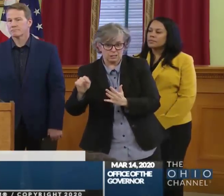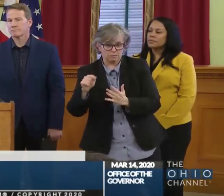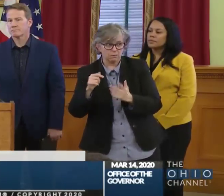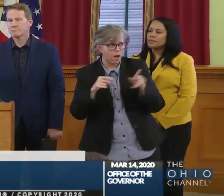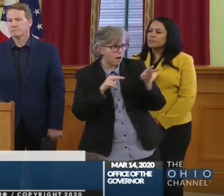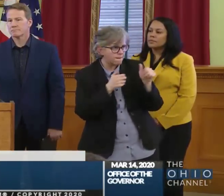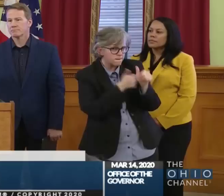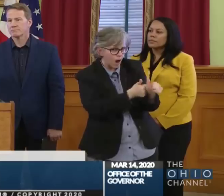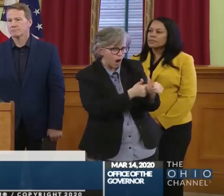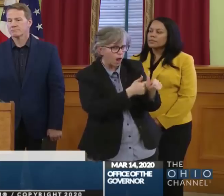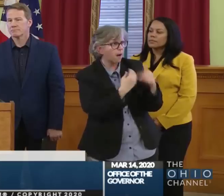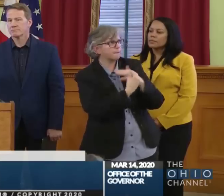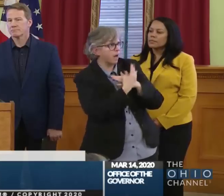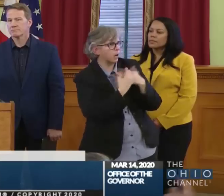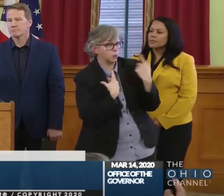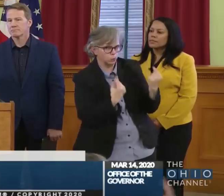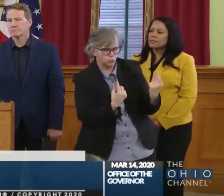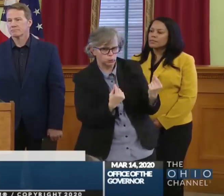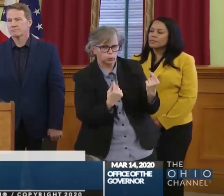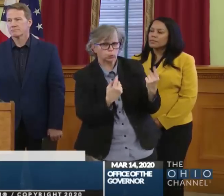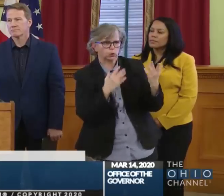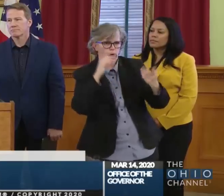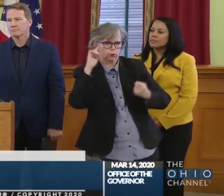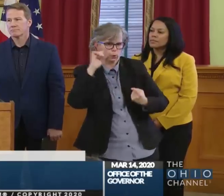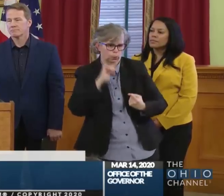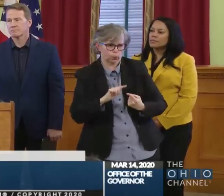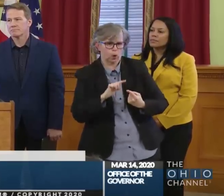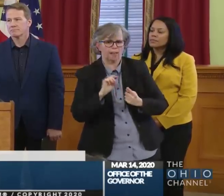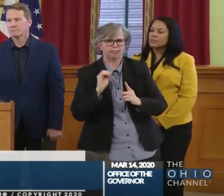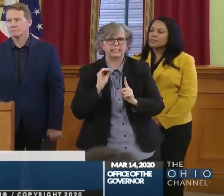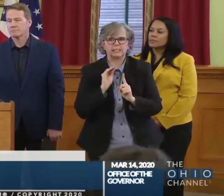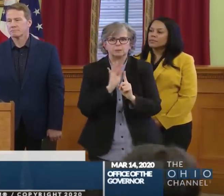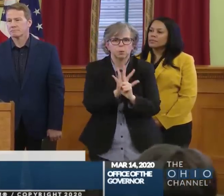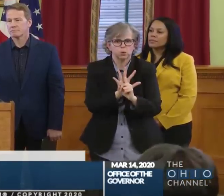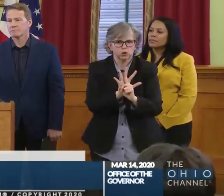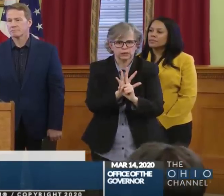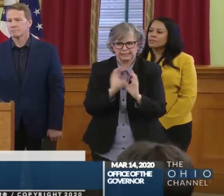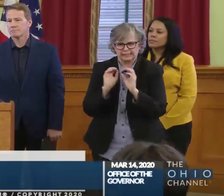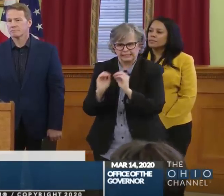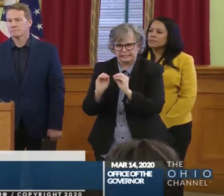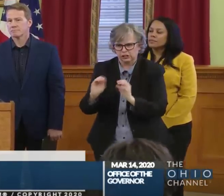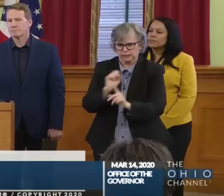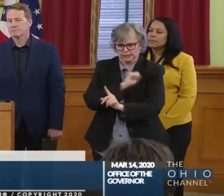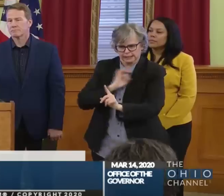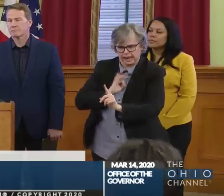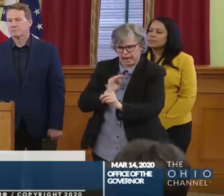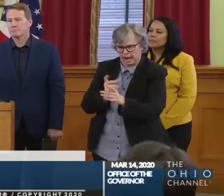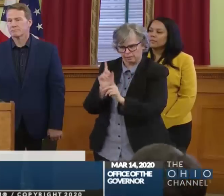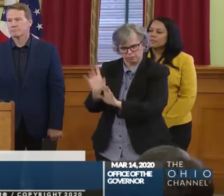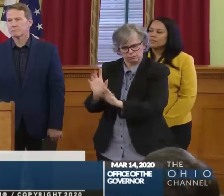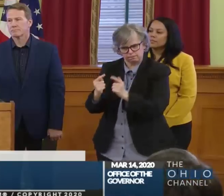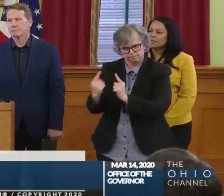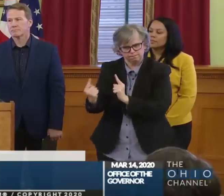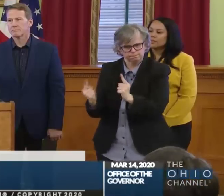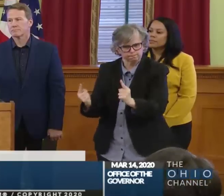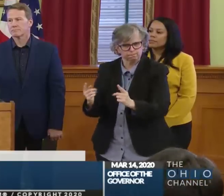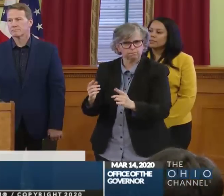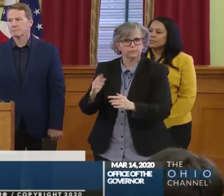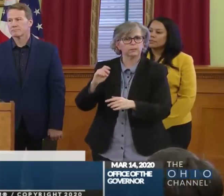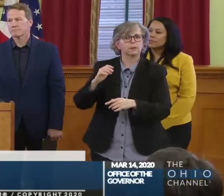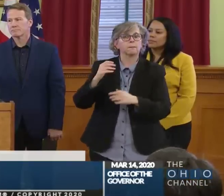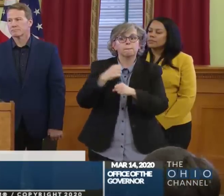of exposure for patients and staff, and guidance on how to make sure medication is available to those Ohioans who are